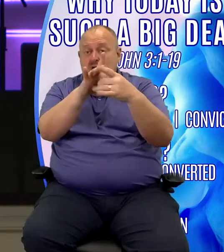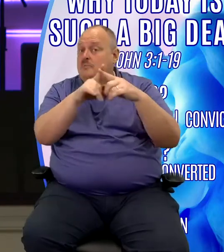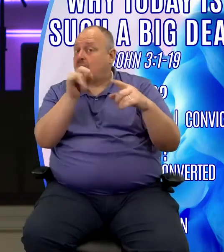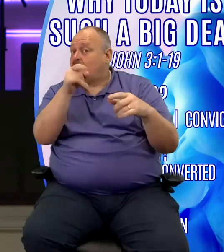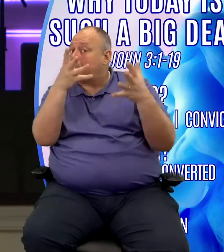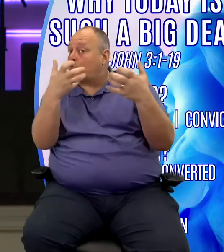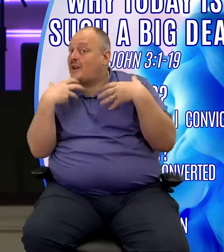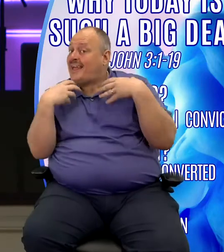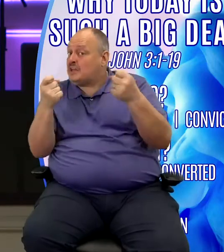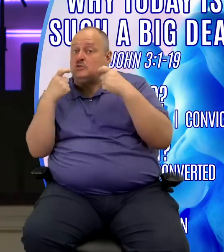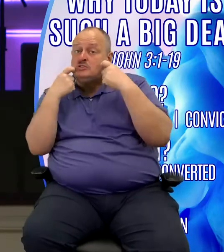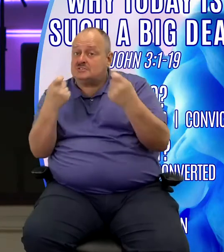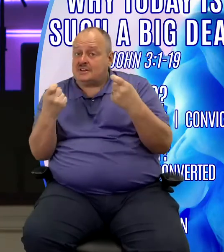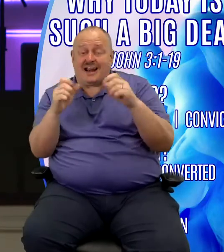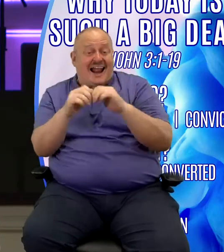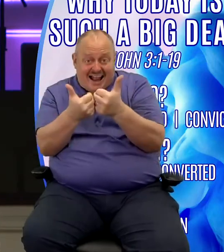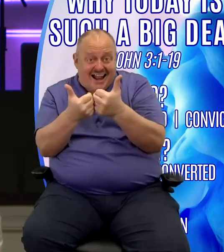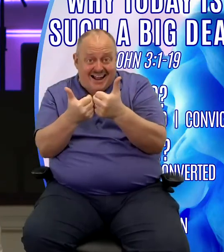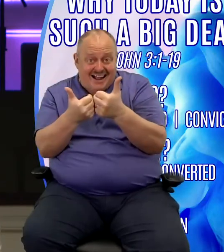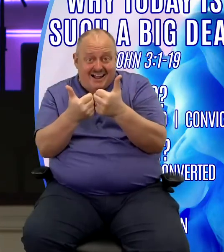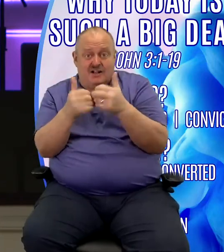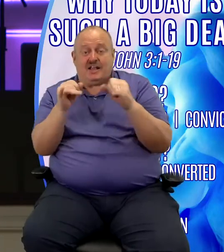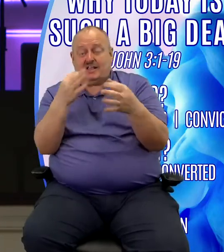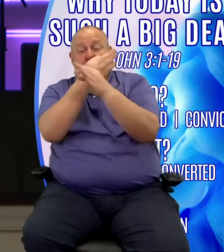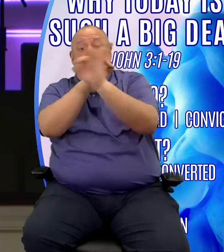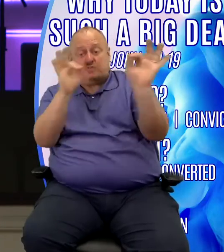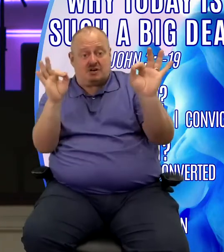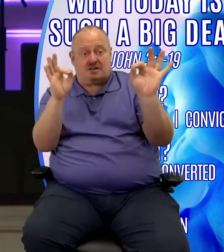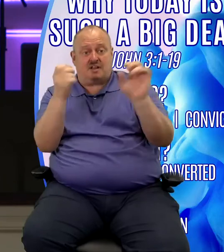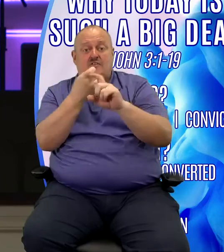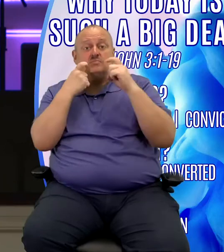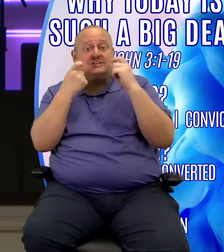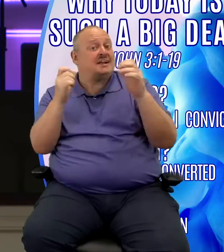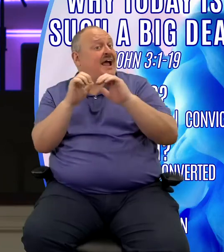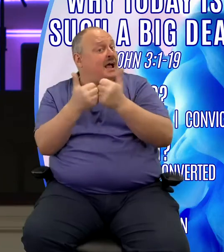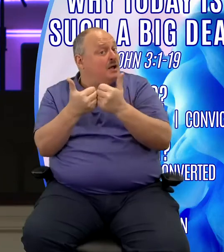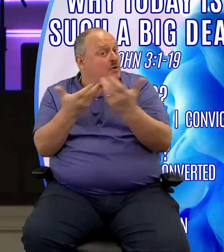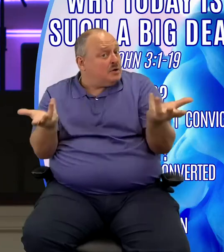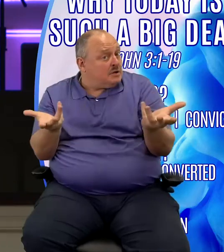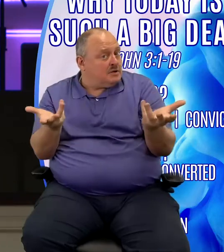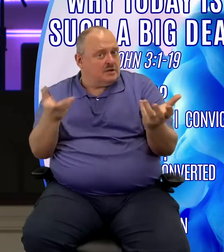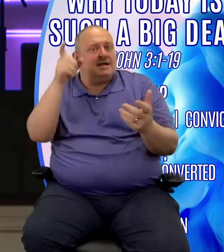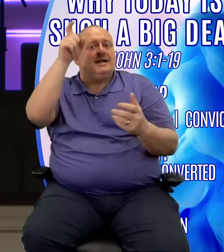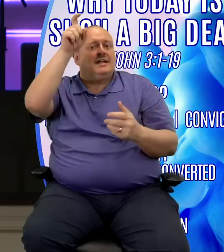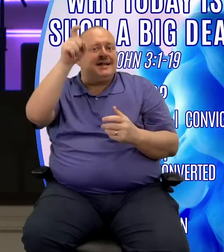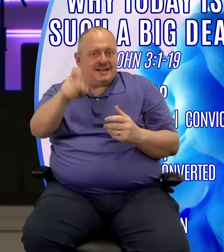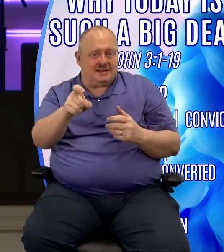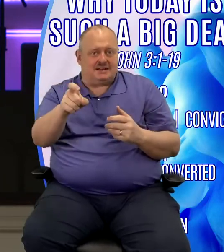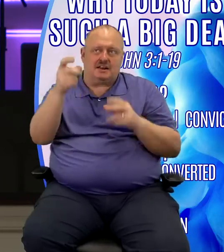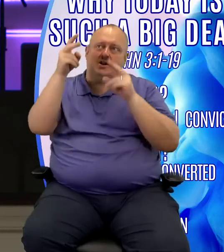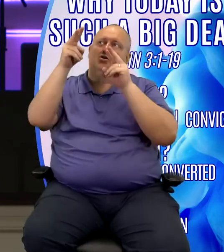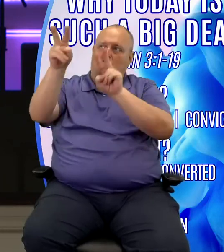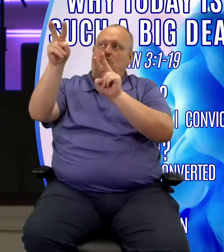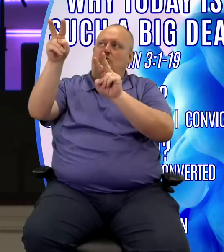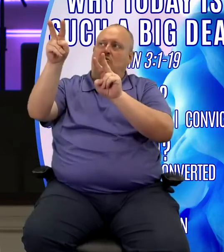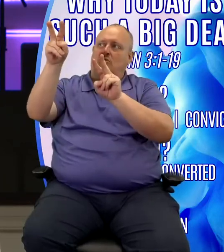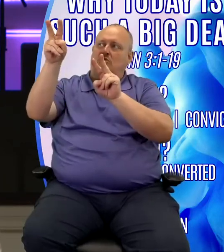be healed of your sin problem, if you want to be set free from the bondage of sin, then you need to look to